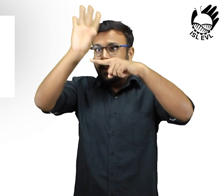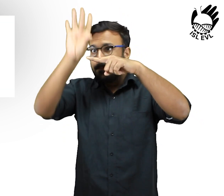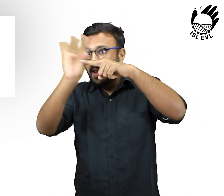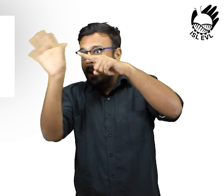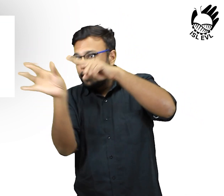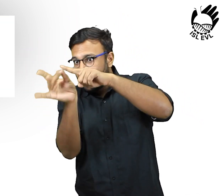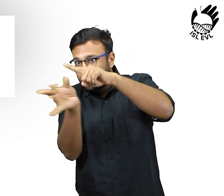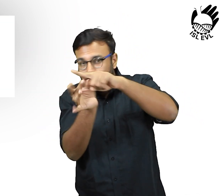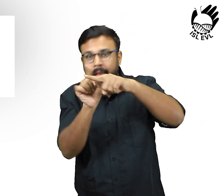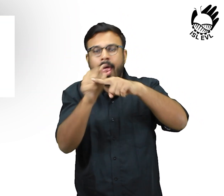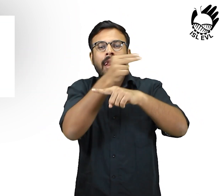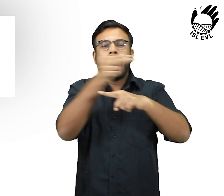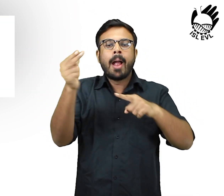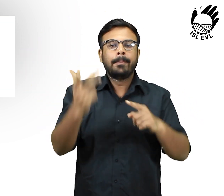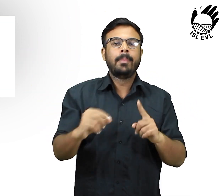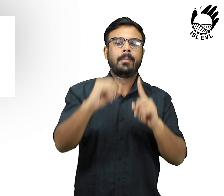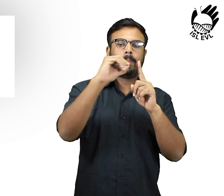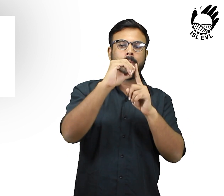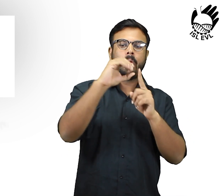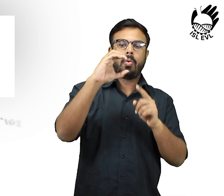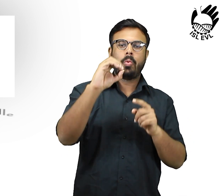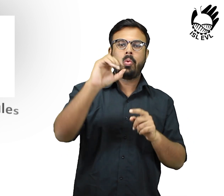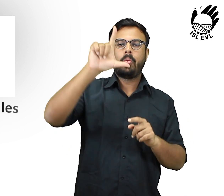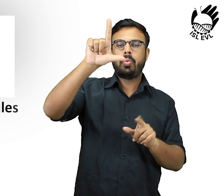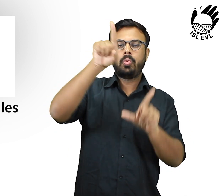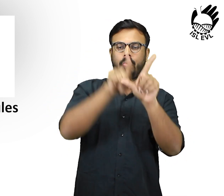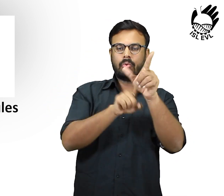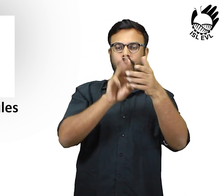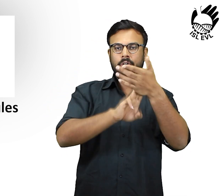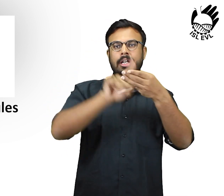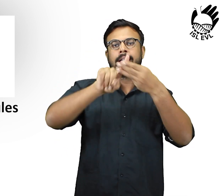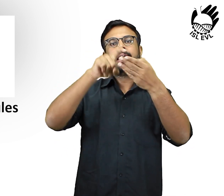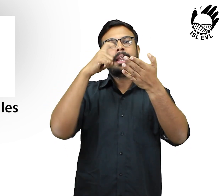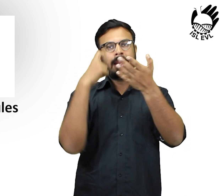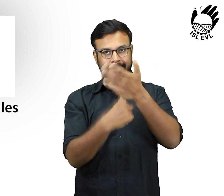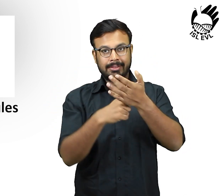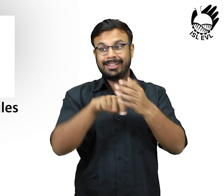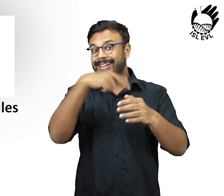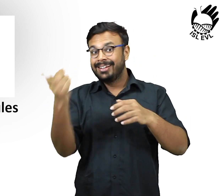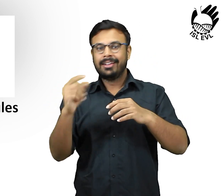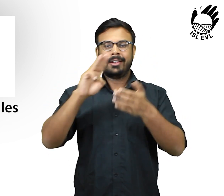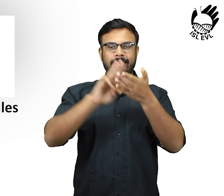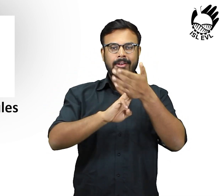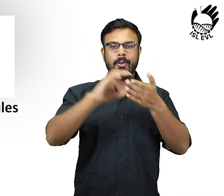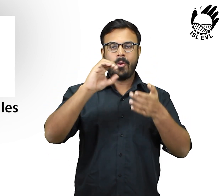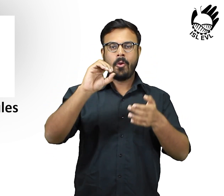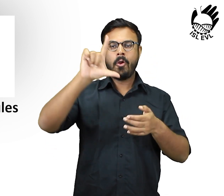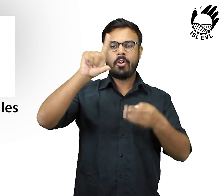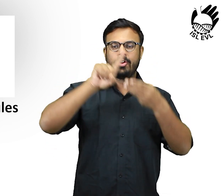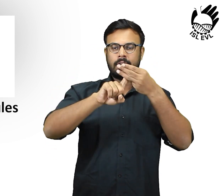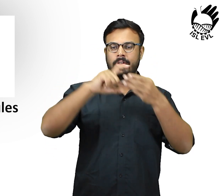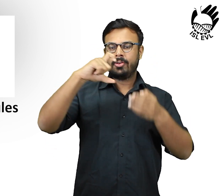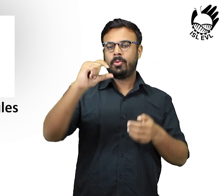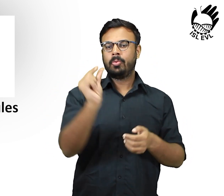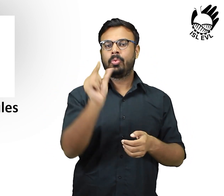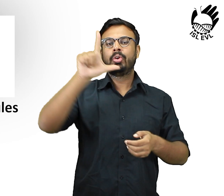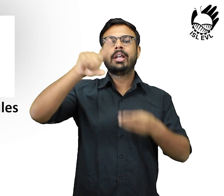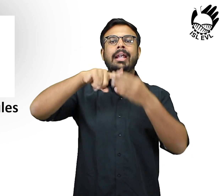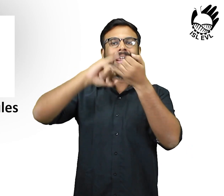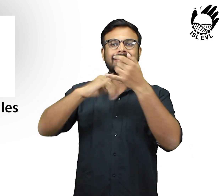glue. Common synthetic glue, which we just used in our experiment, typically contains polymers